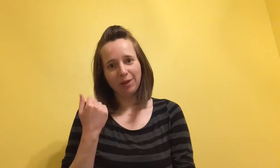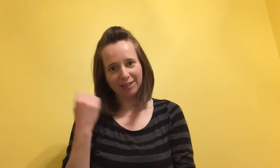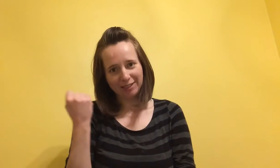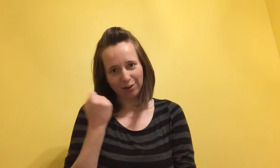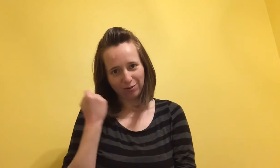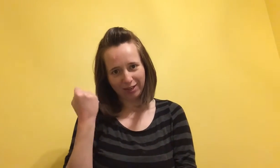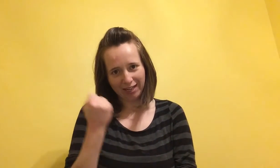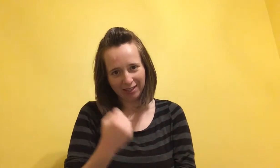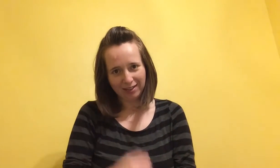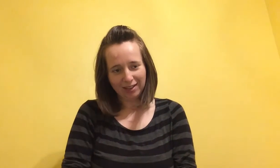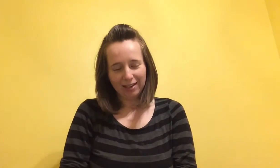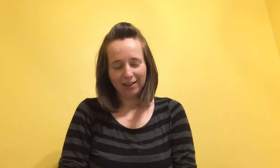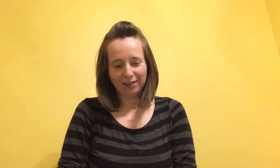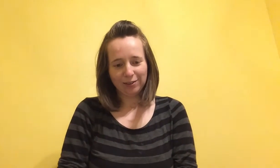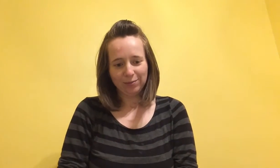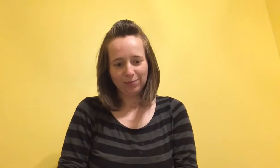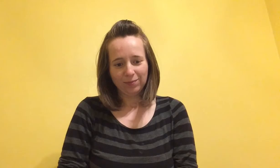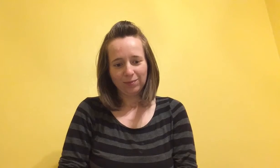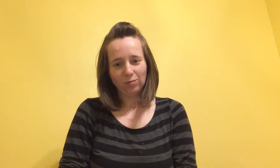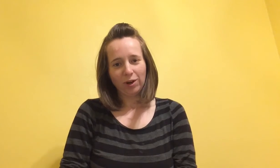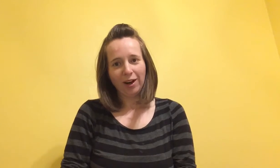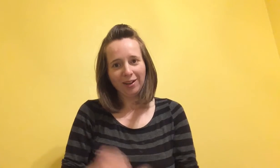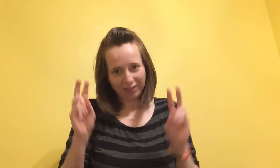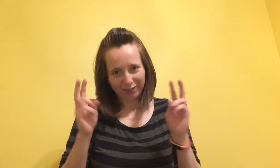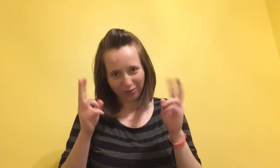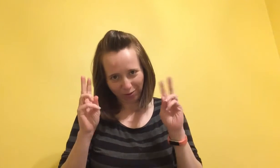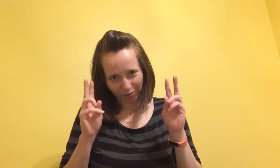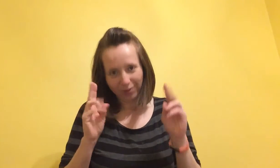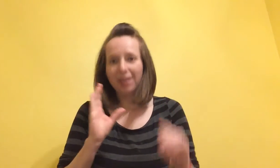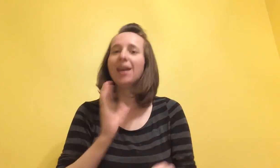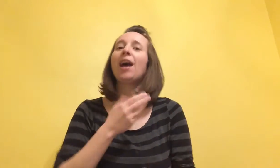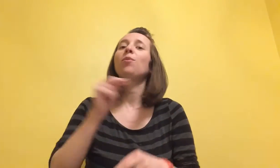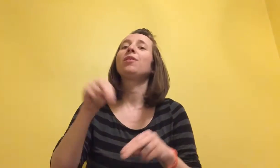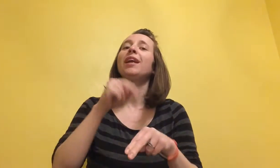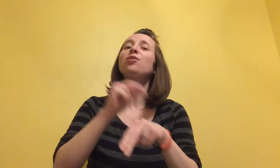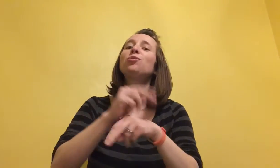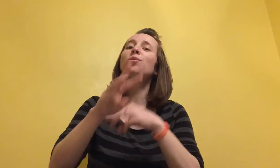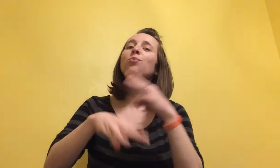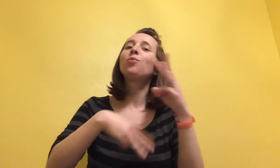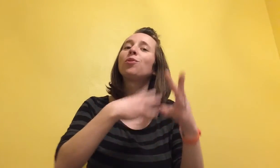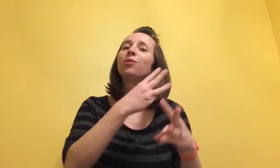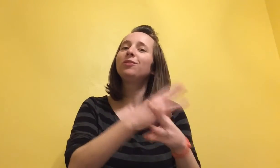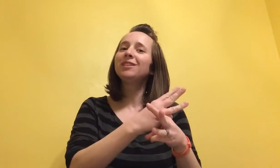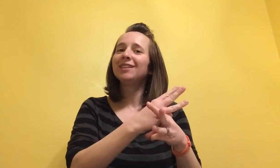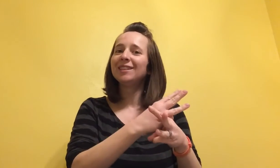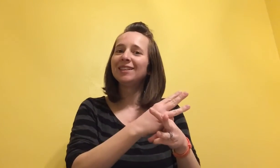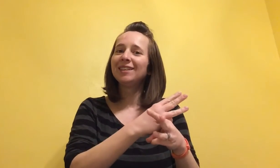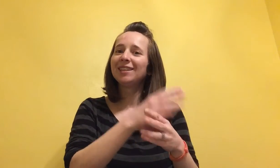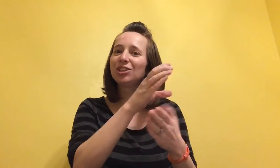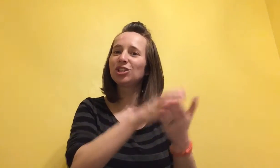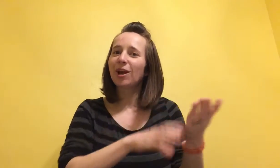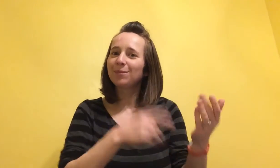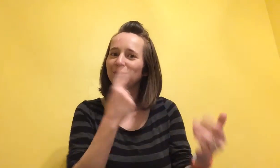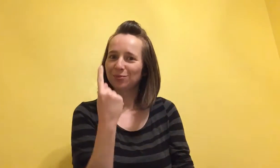past Saturday, what I like to call our natural world. Chapter